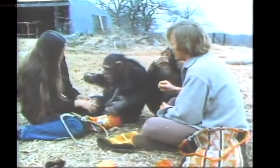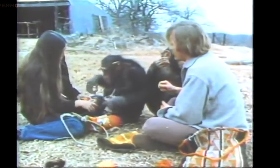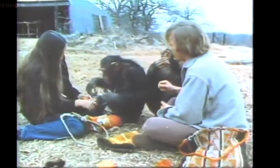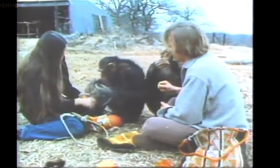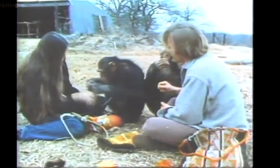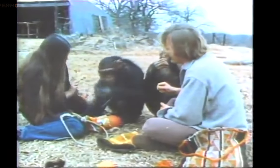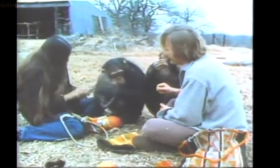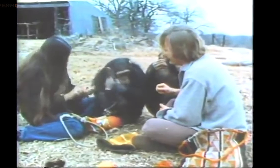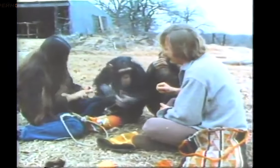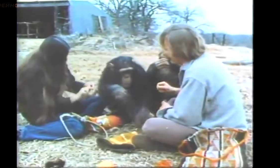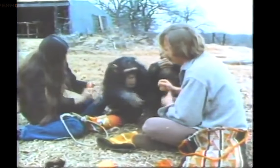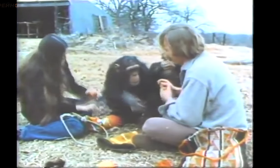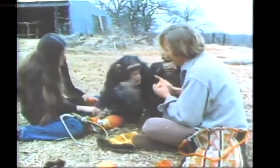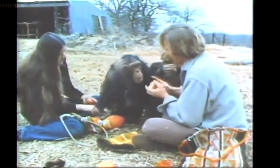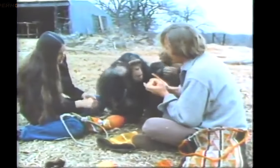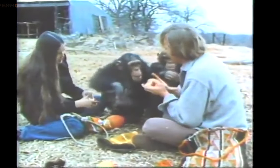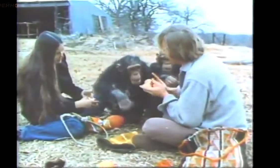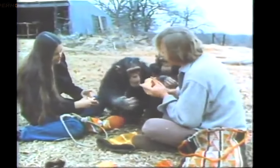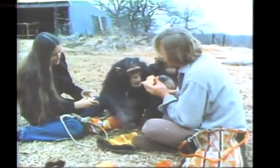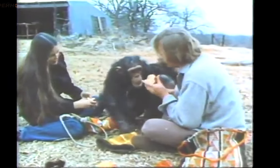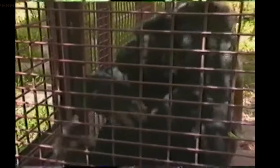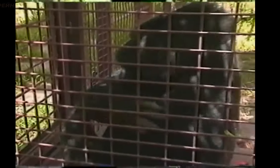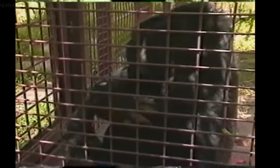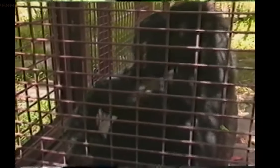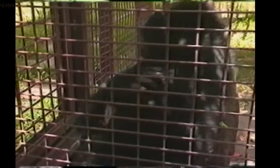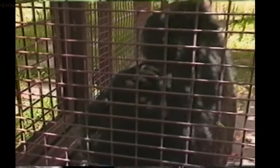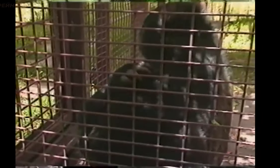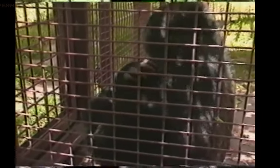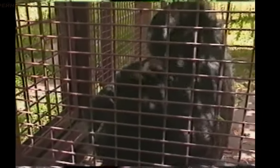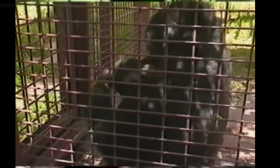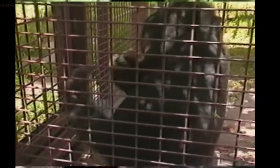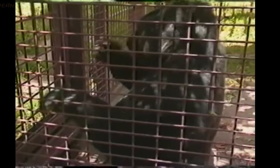in communication and interaction with humans. These experiments may lay the